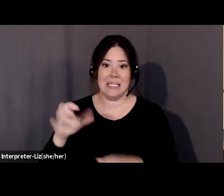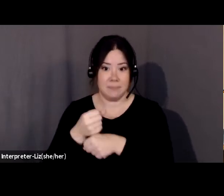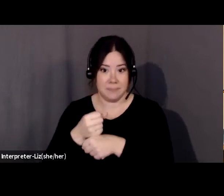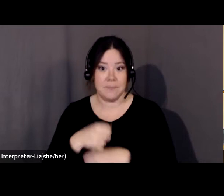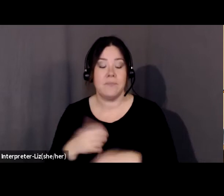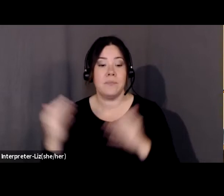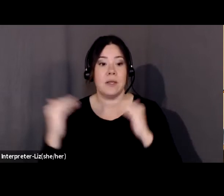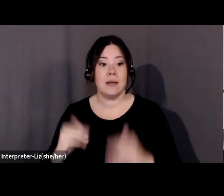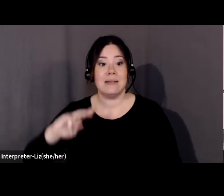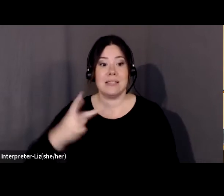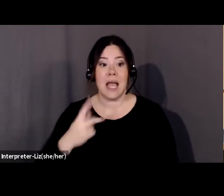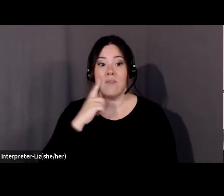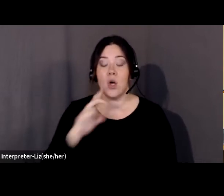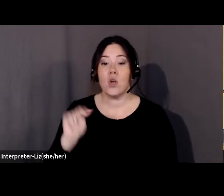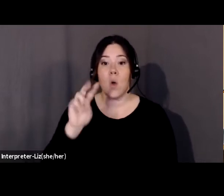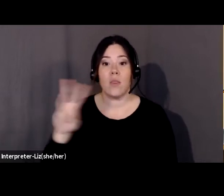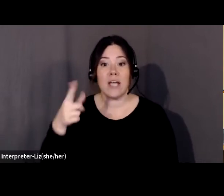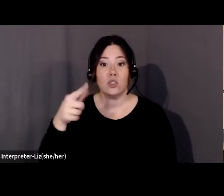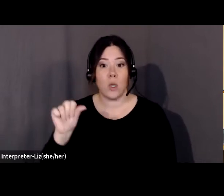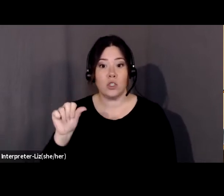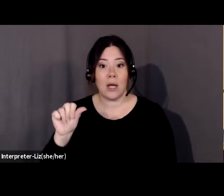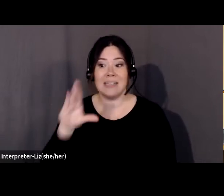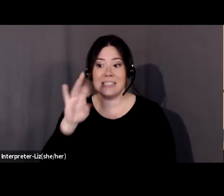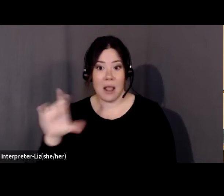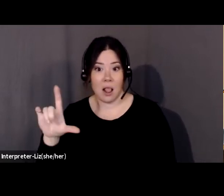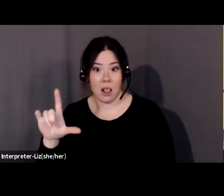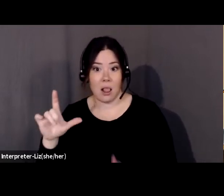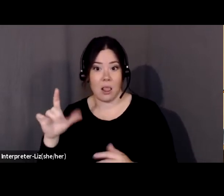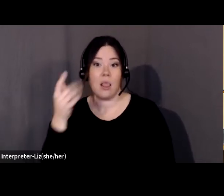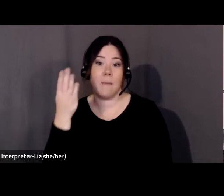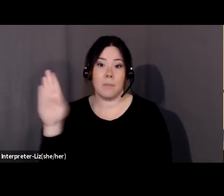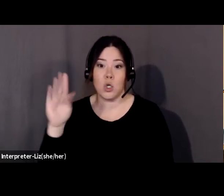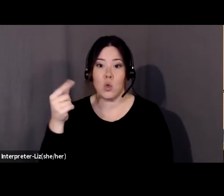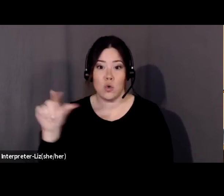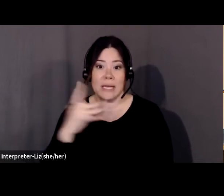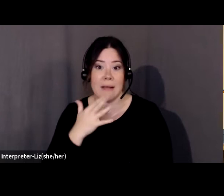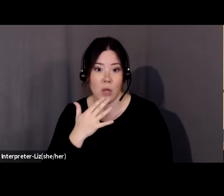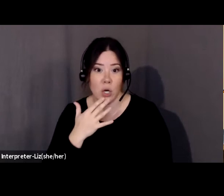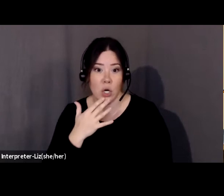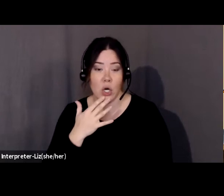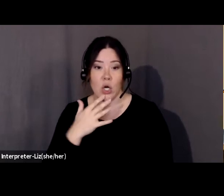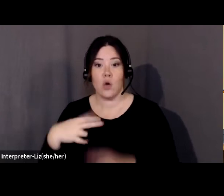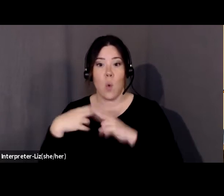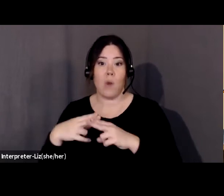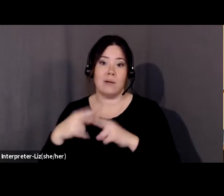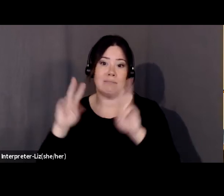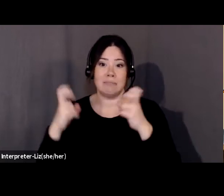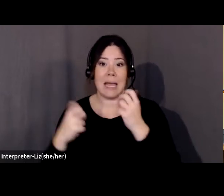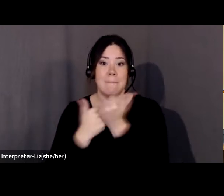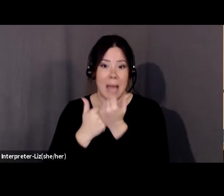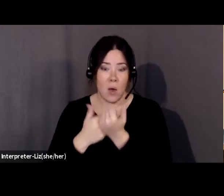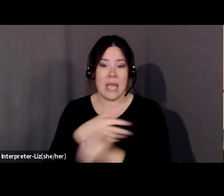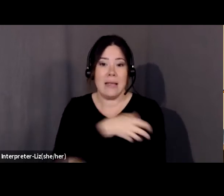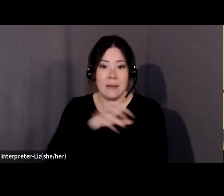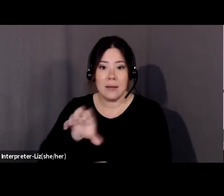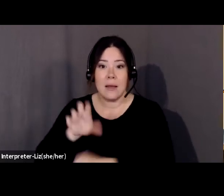the Northwest Georgia Center for Independent Living in blue and green with a subtitle of Empowering People Who Have Disabilities.